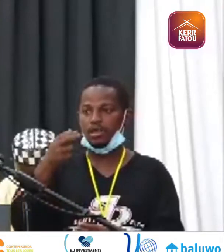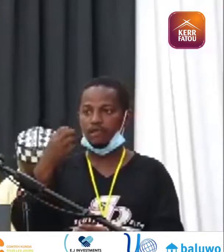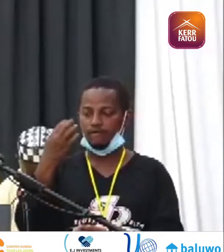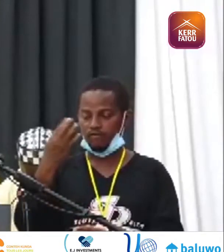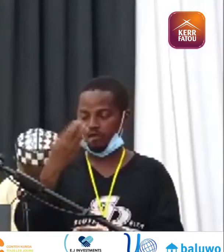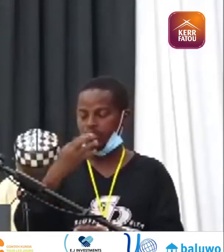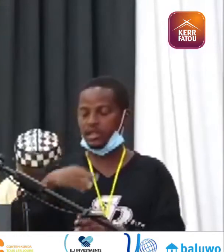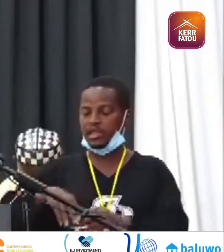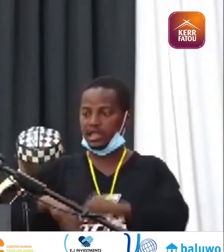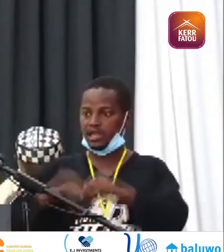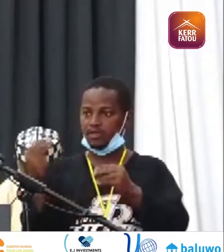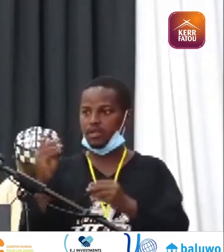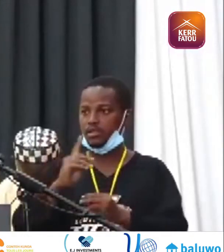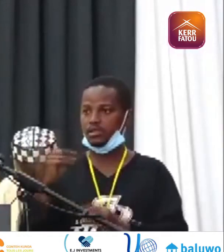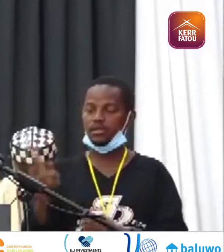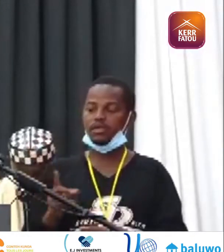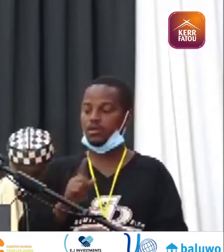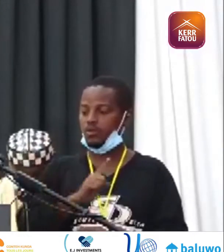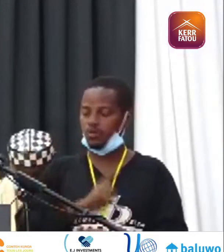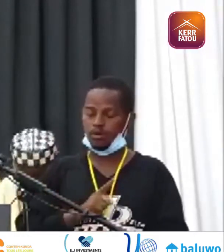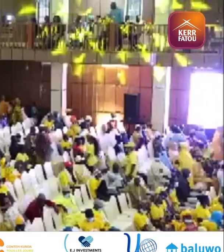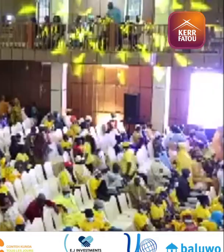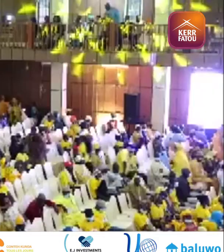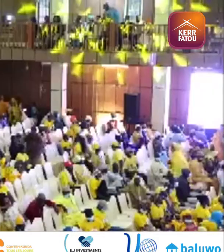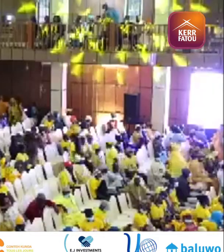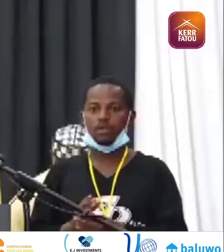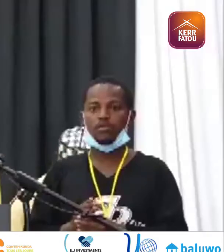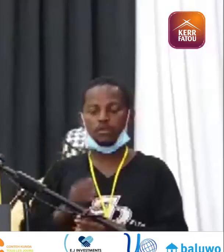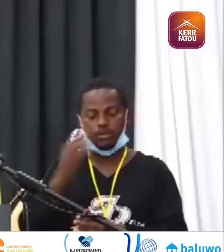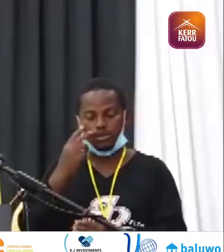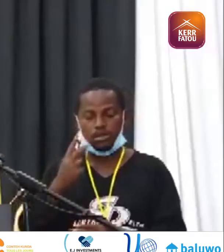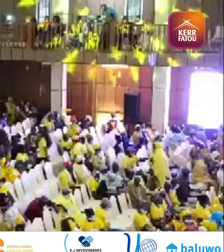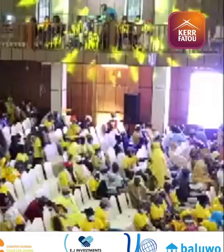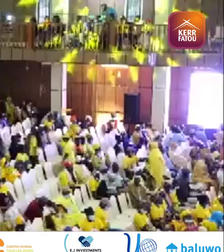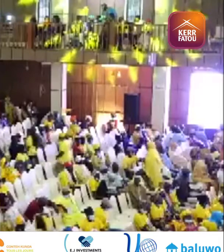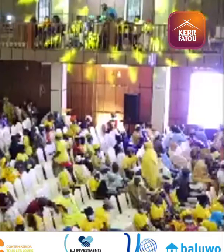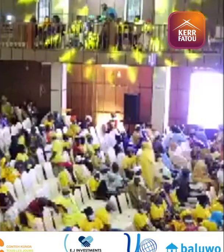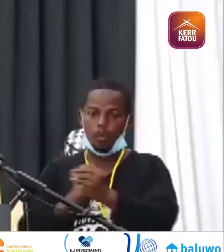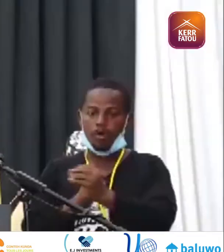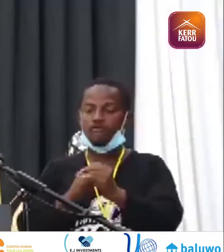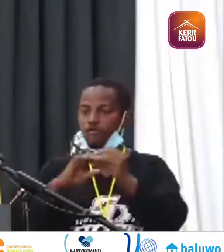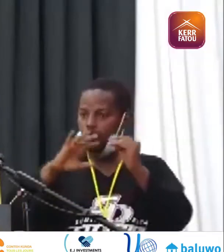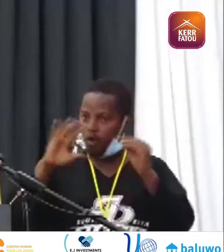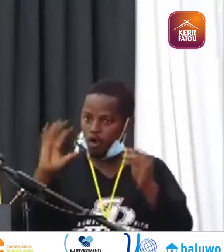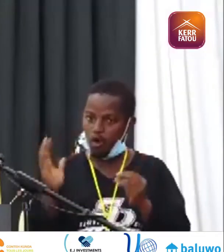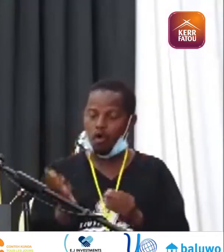$1,584,000. And we acknowledge the invaluable assistance of all